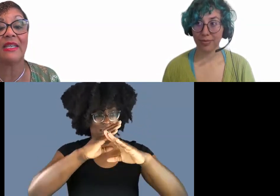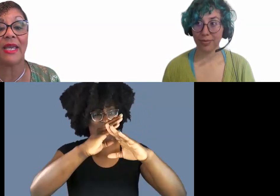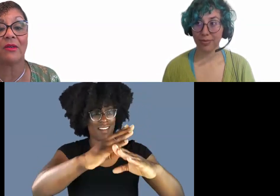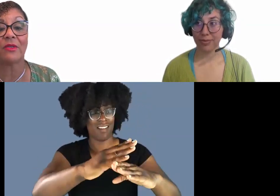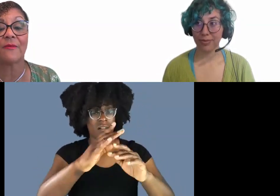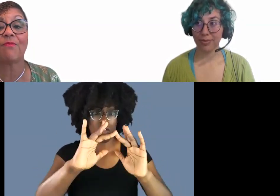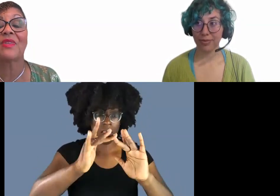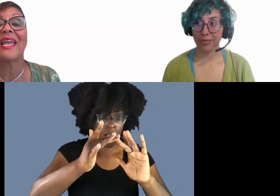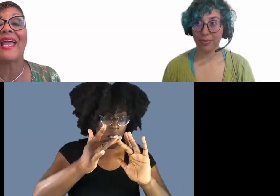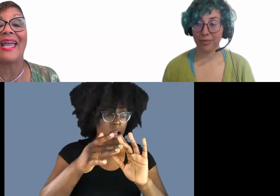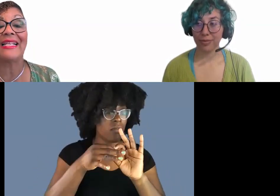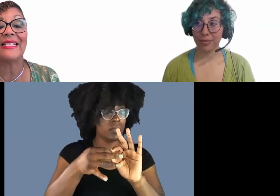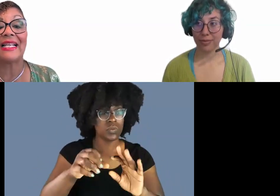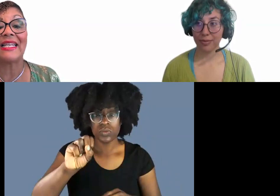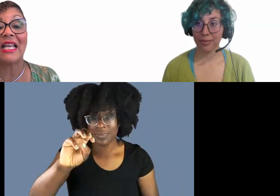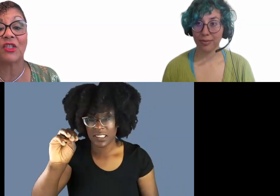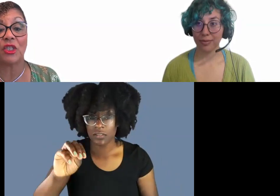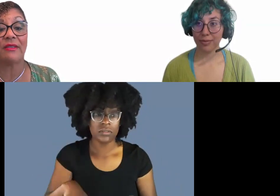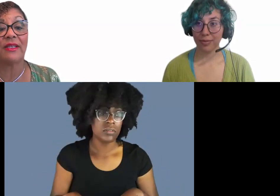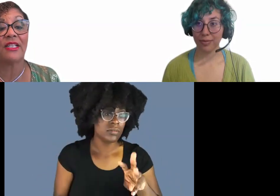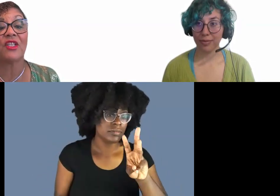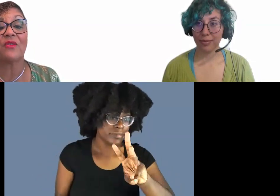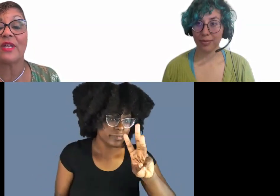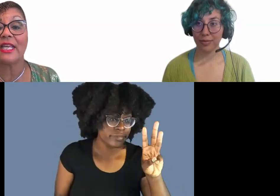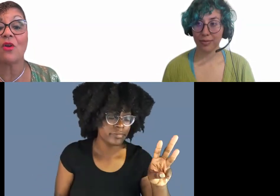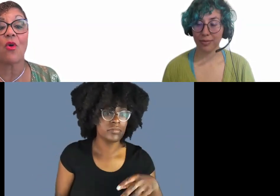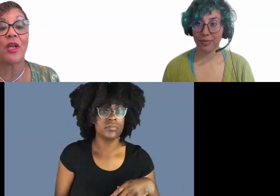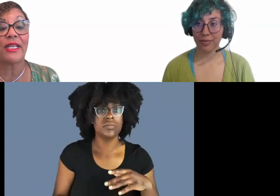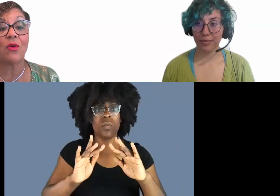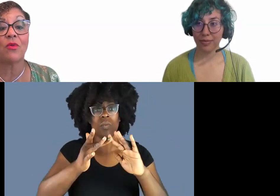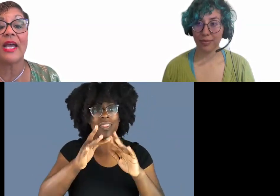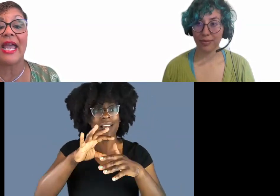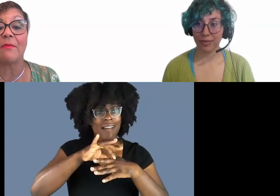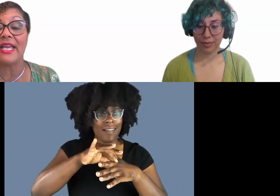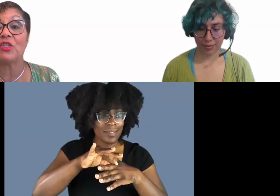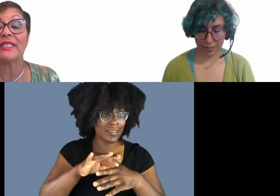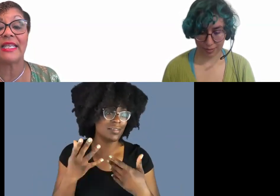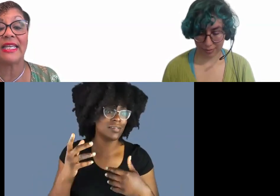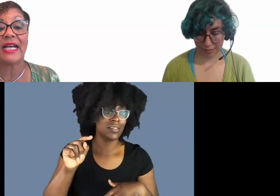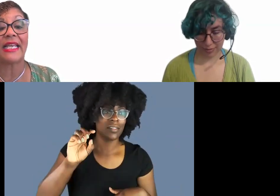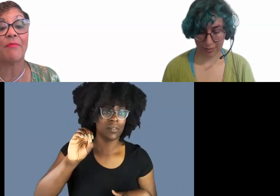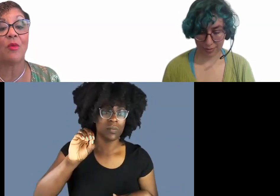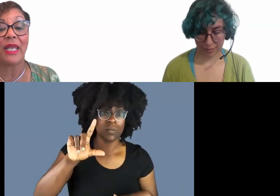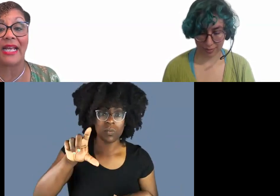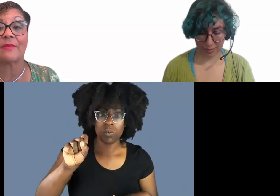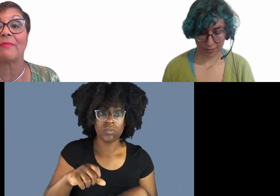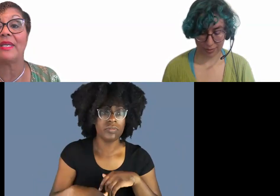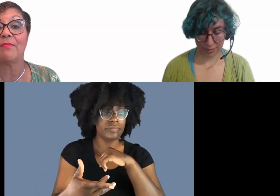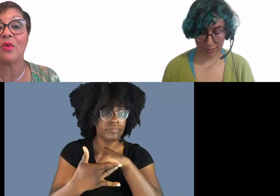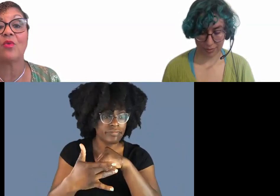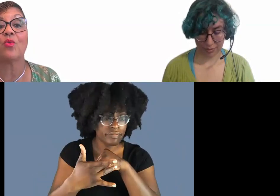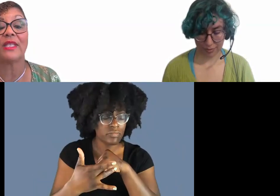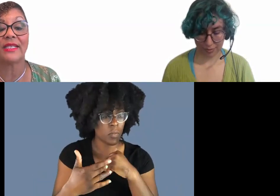today, emails, and technologies such as video, audio, animations, kiosks, and mobile apps